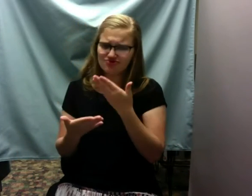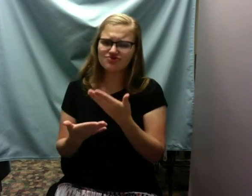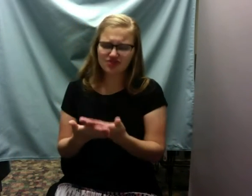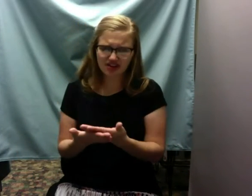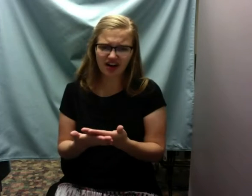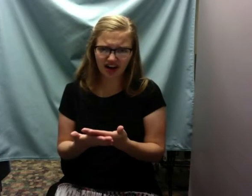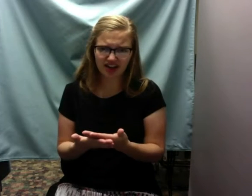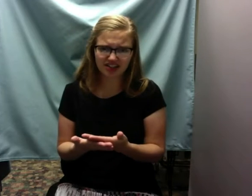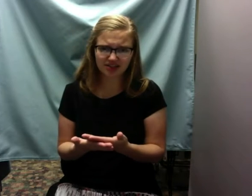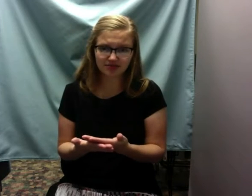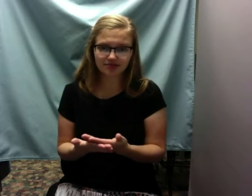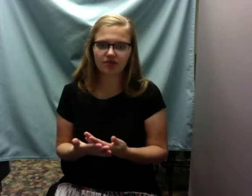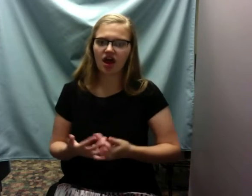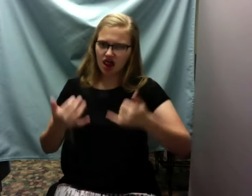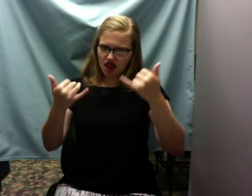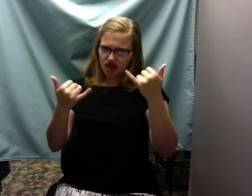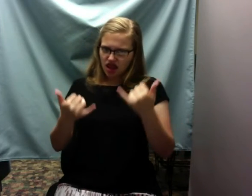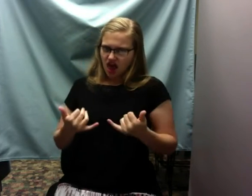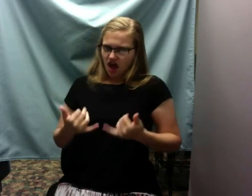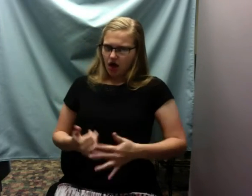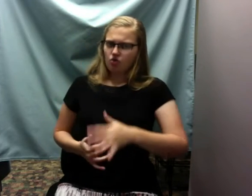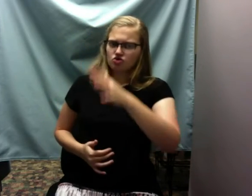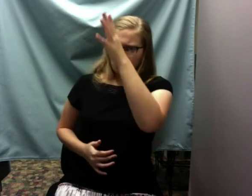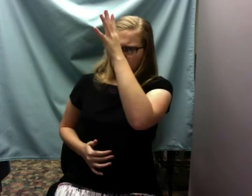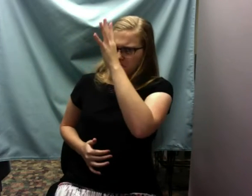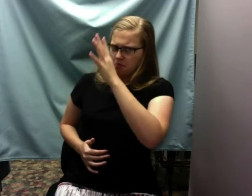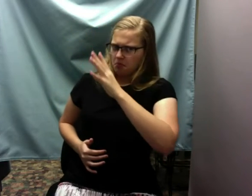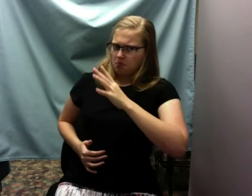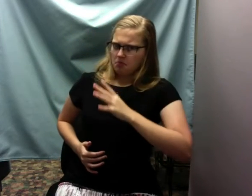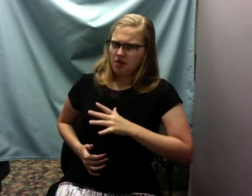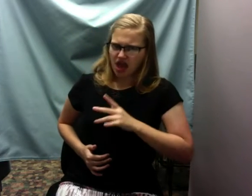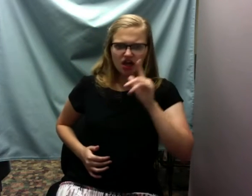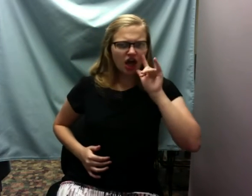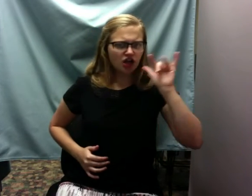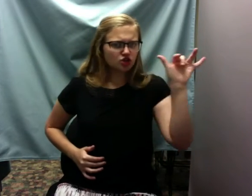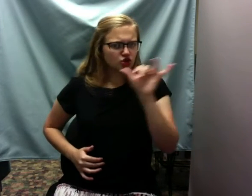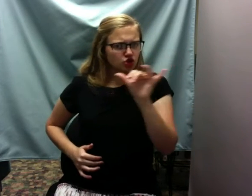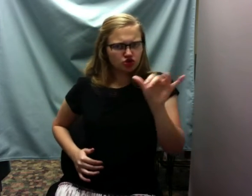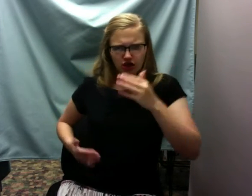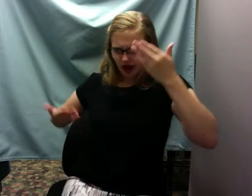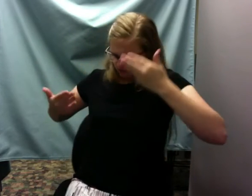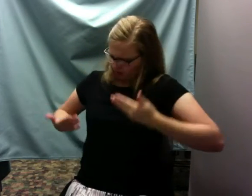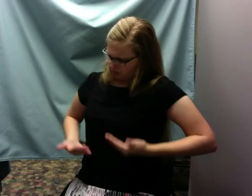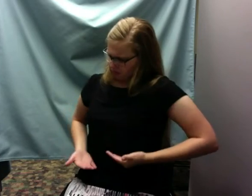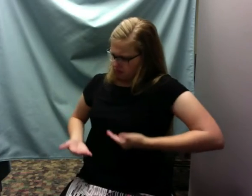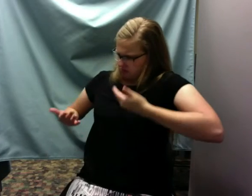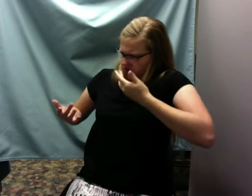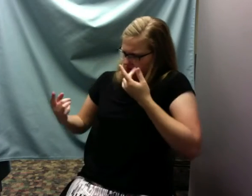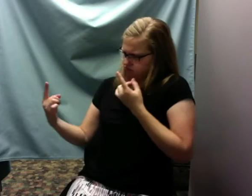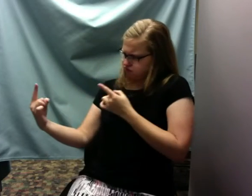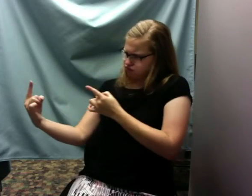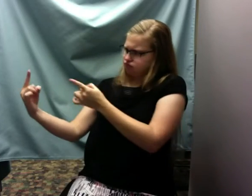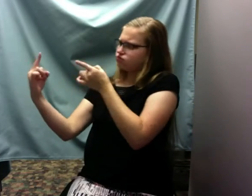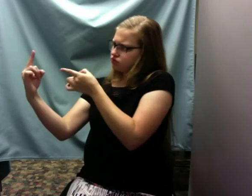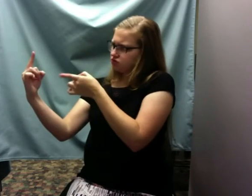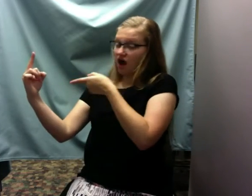And God said, "Let us make man in our image, after our likeness, and let them have dominion over